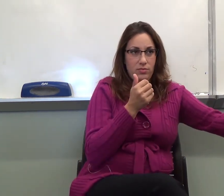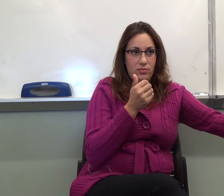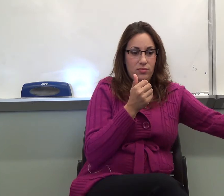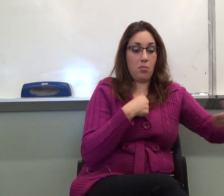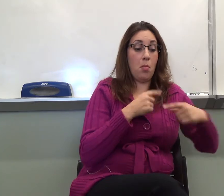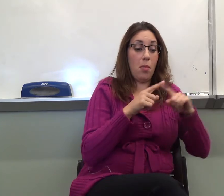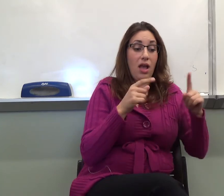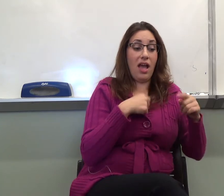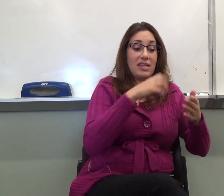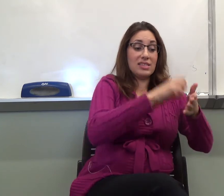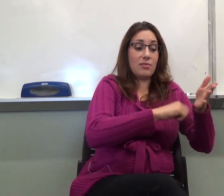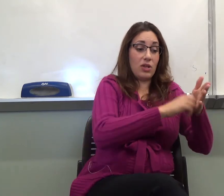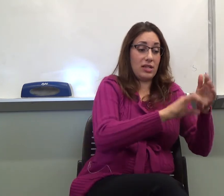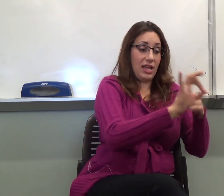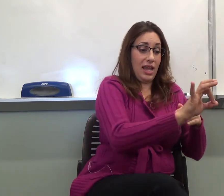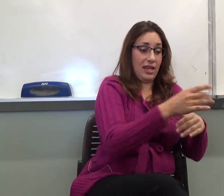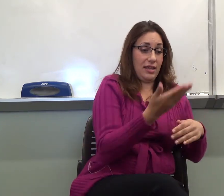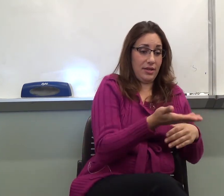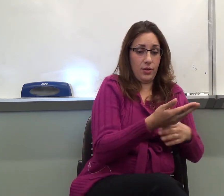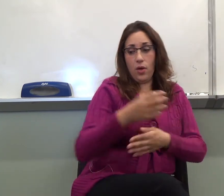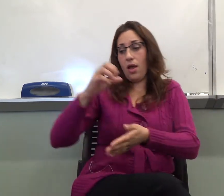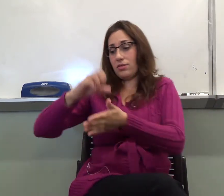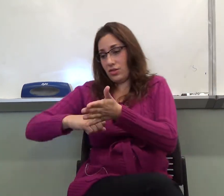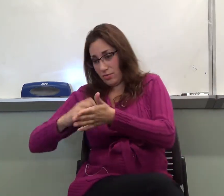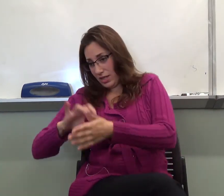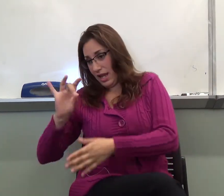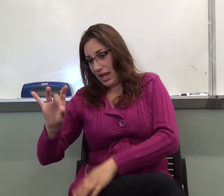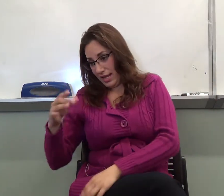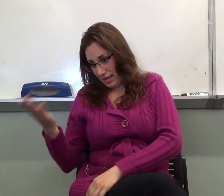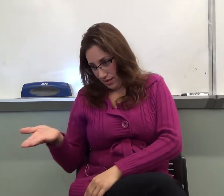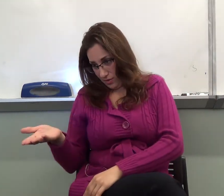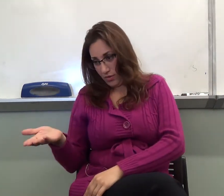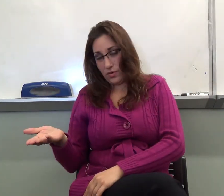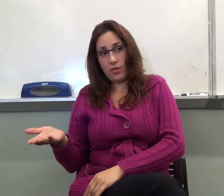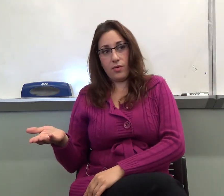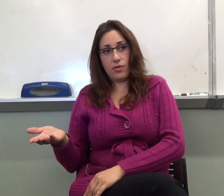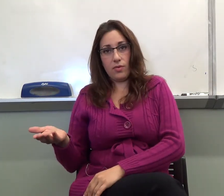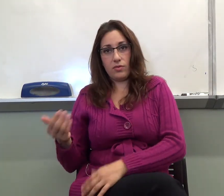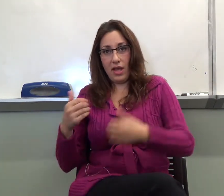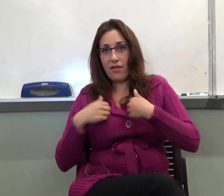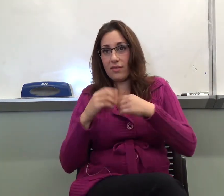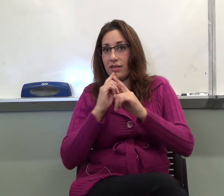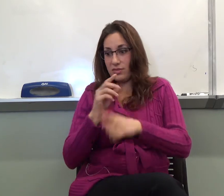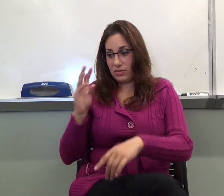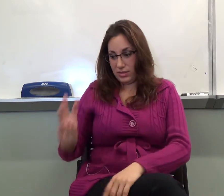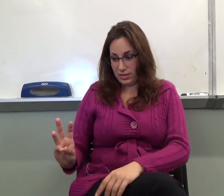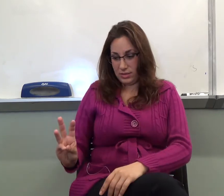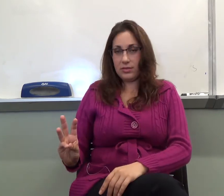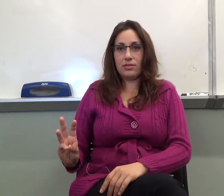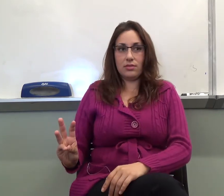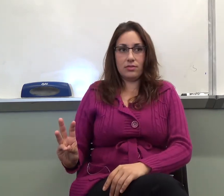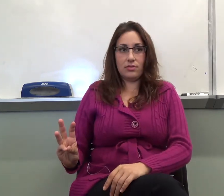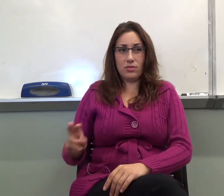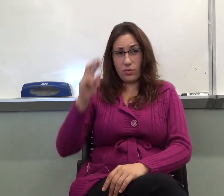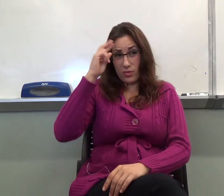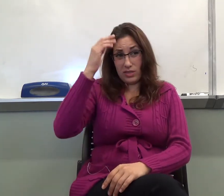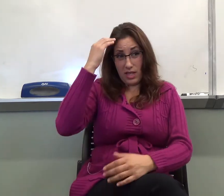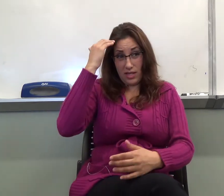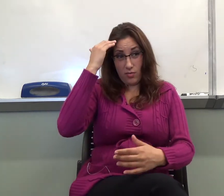to subtract 8 from this side also. And that gives me the 6. Now down here, the reason I got the 4 is because I want to get rid